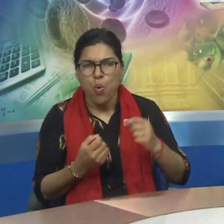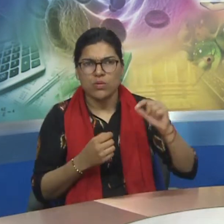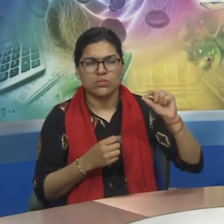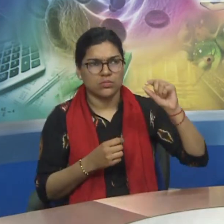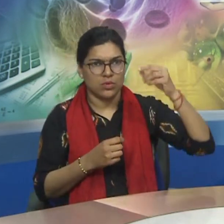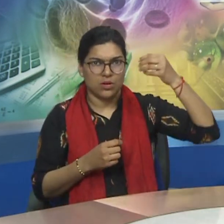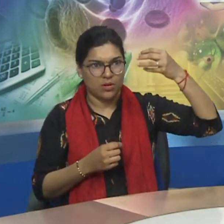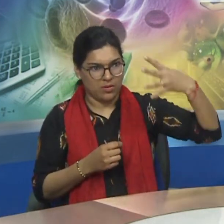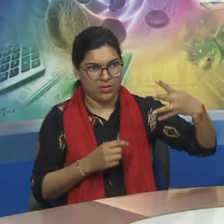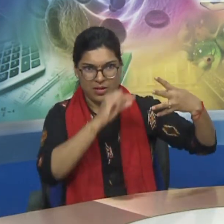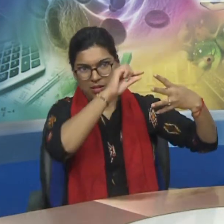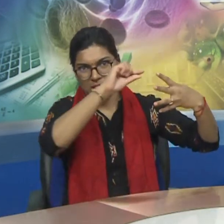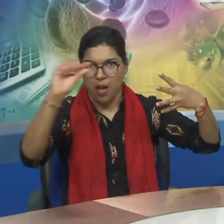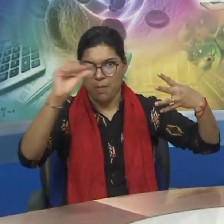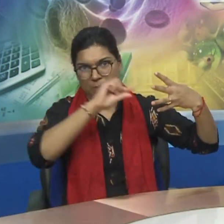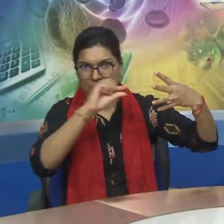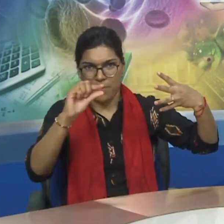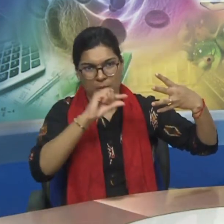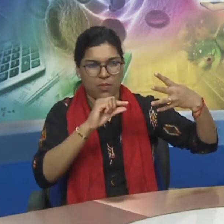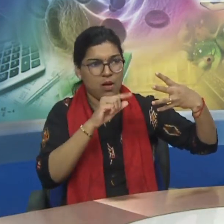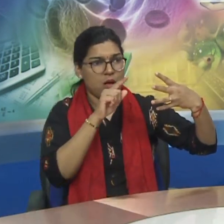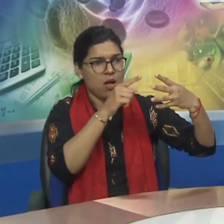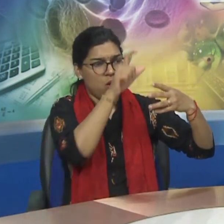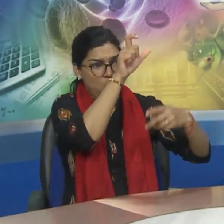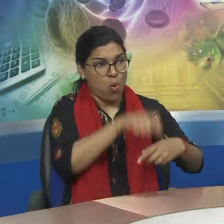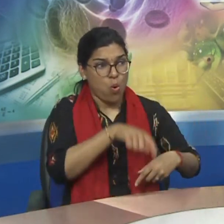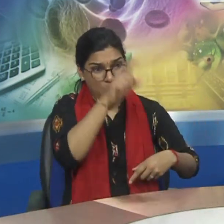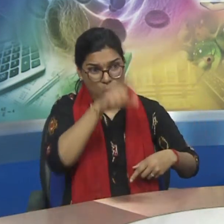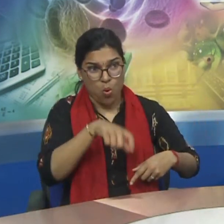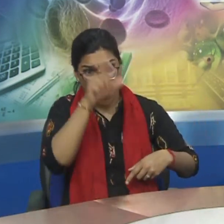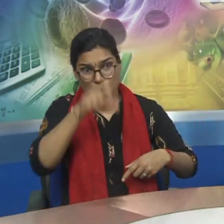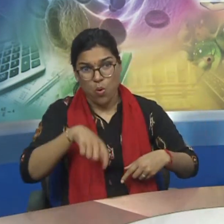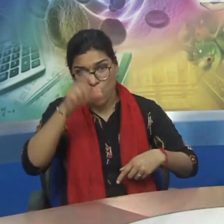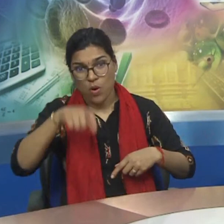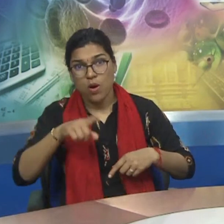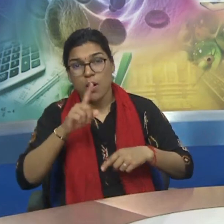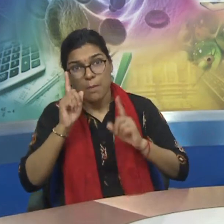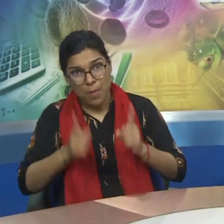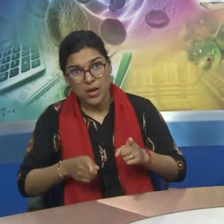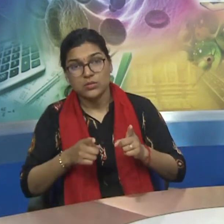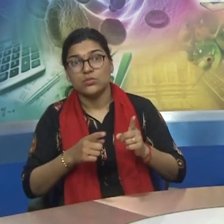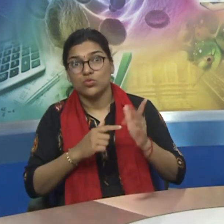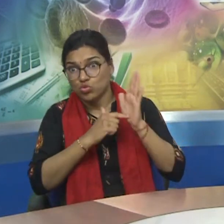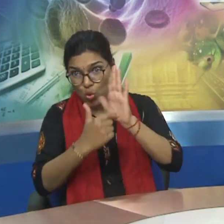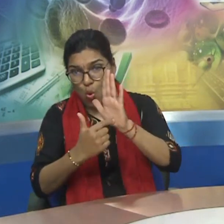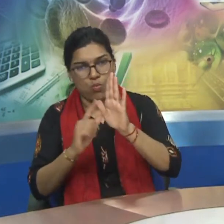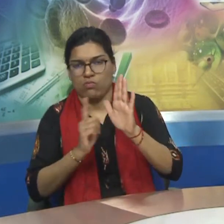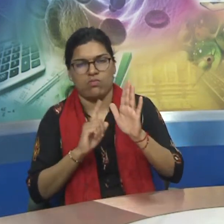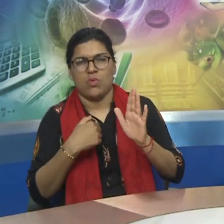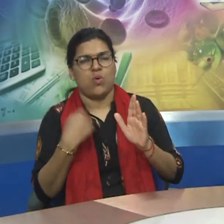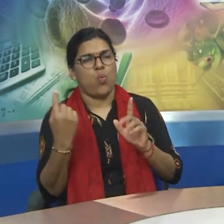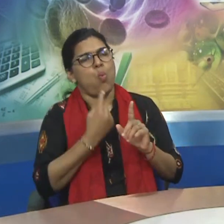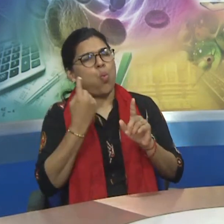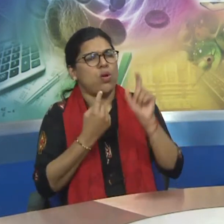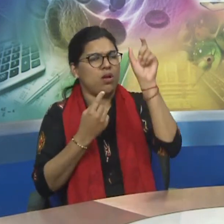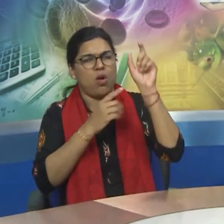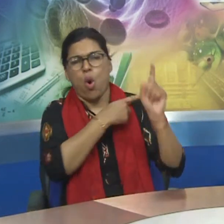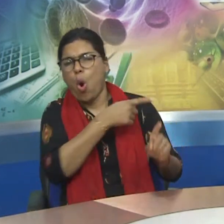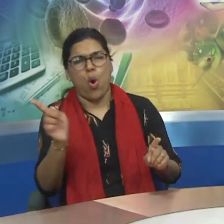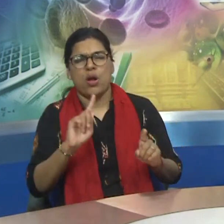option, you will find that pop-up which you can see on screen. From there you need to select that